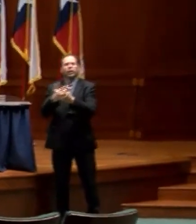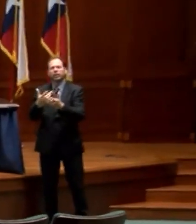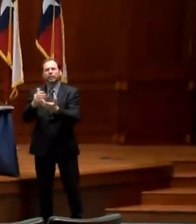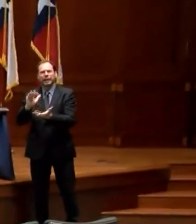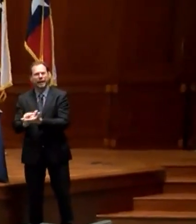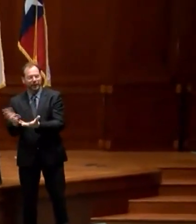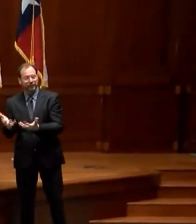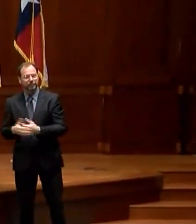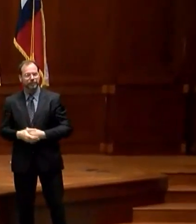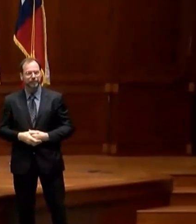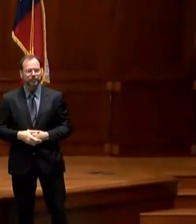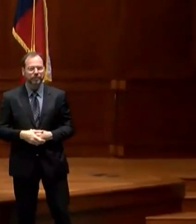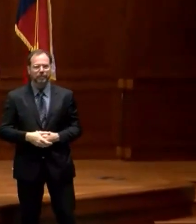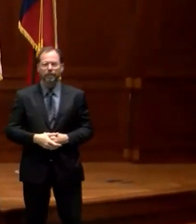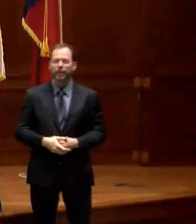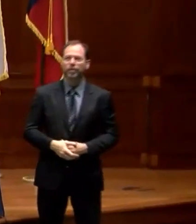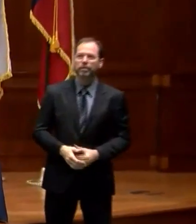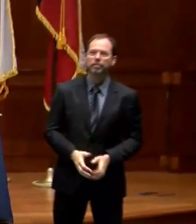good.